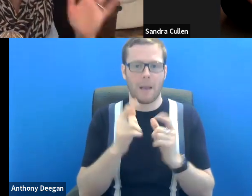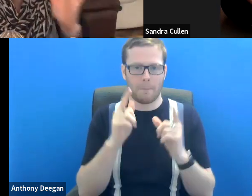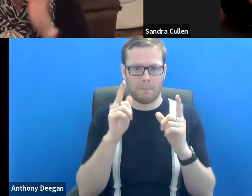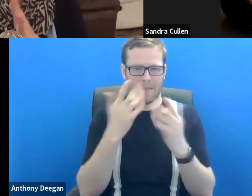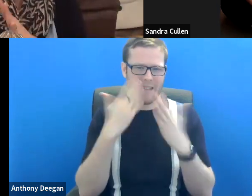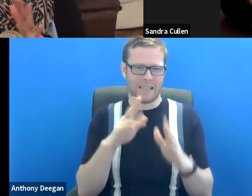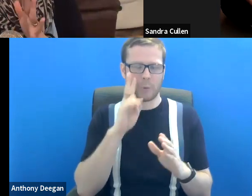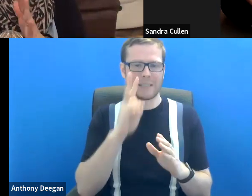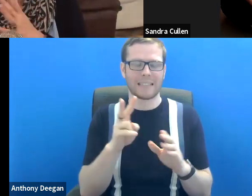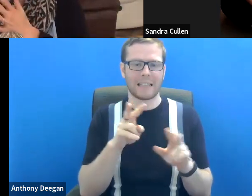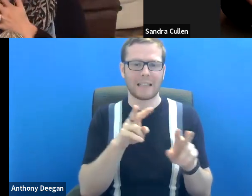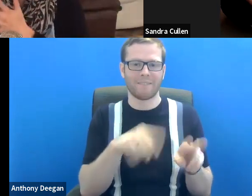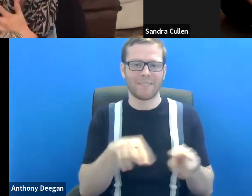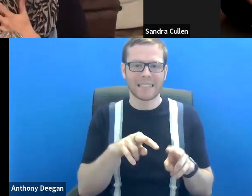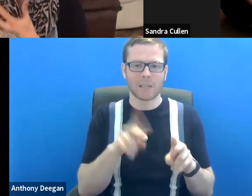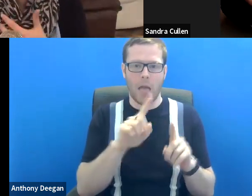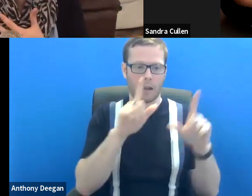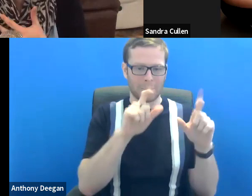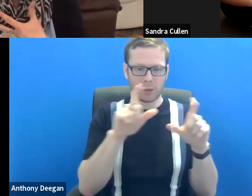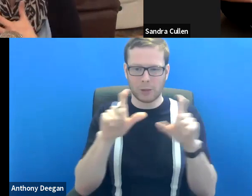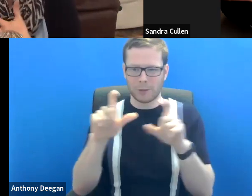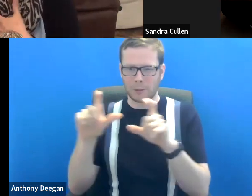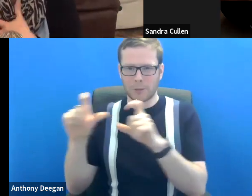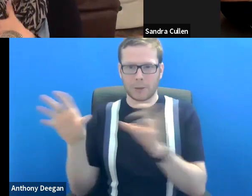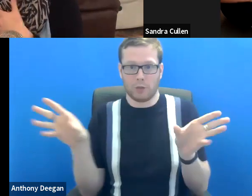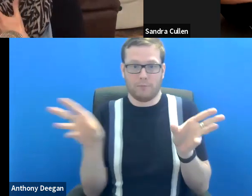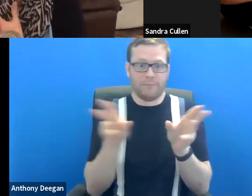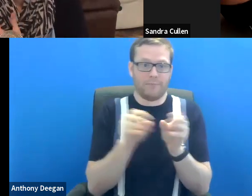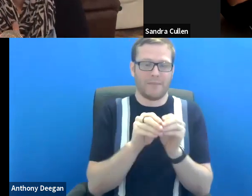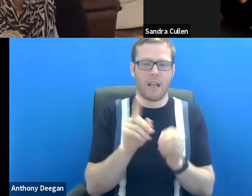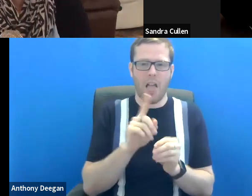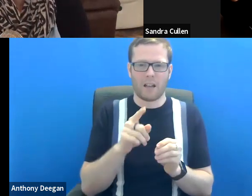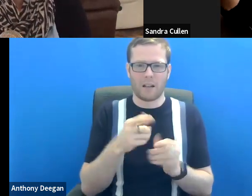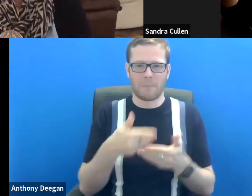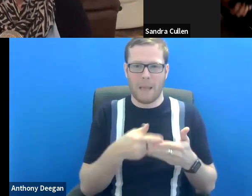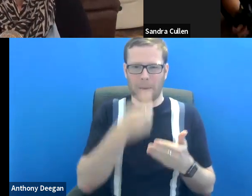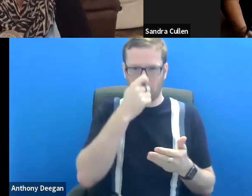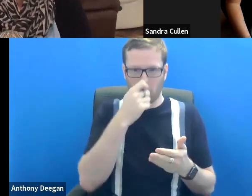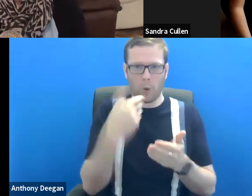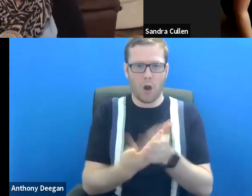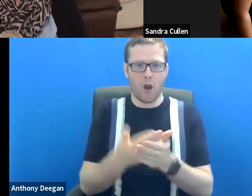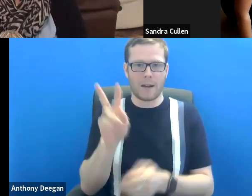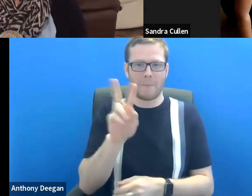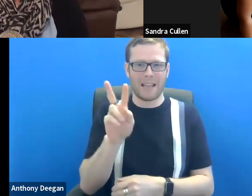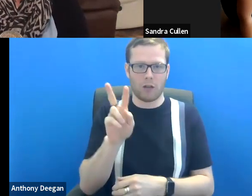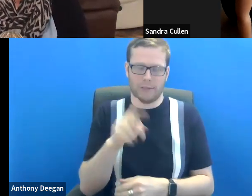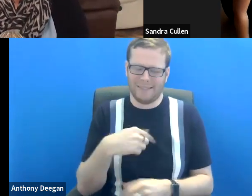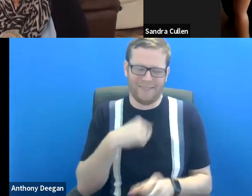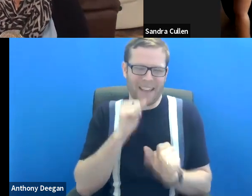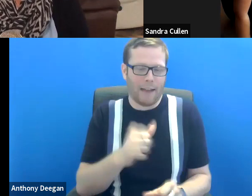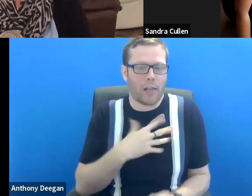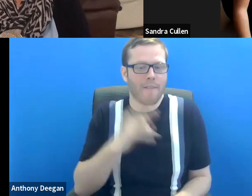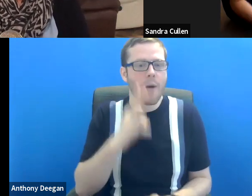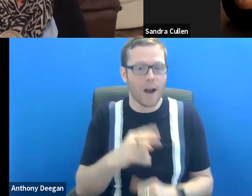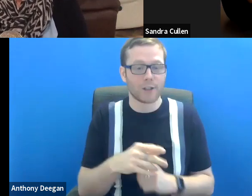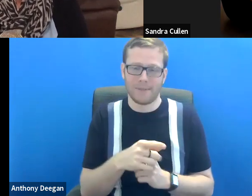compilation of lots of photos of like babies pooing on their parents during photos. They're my favorite. It does